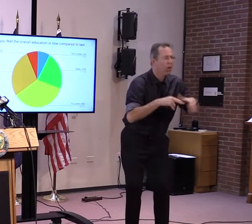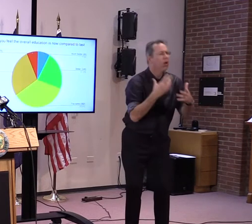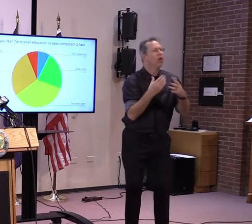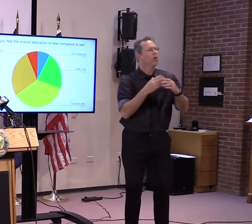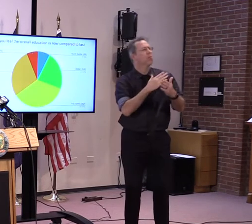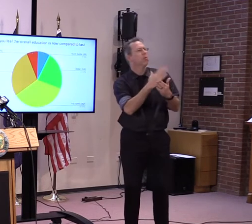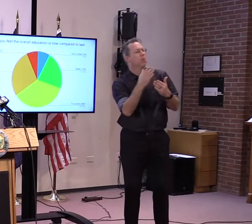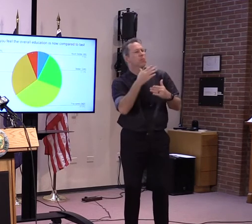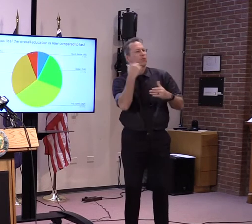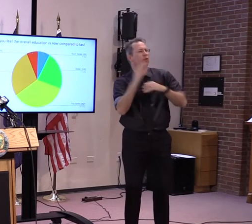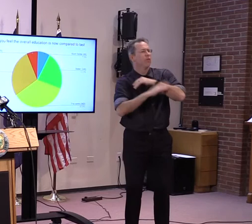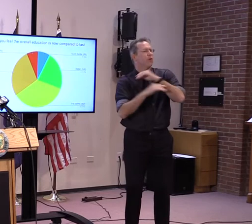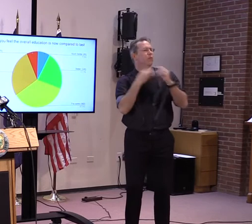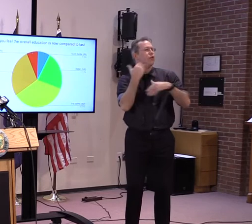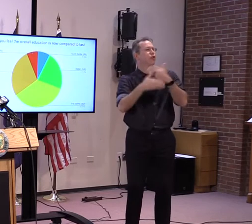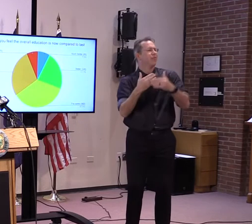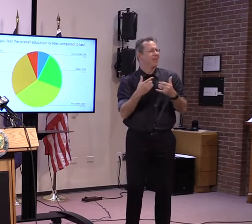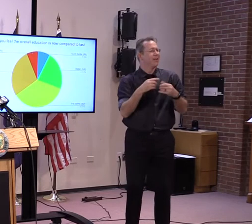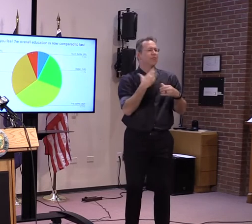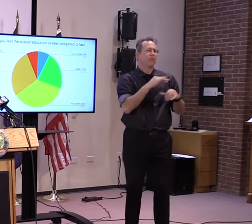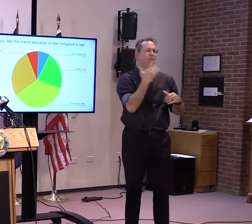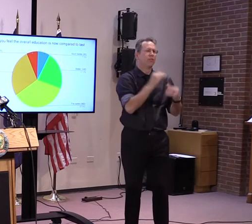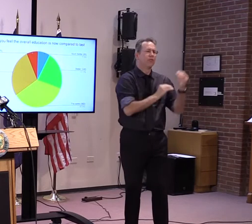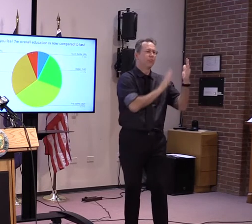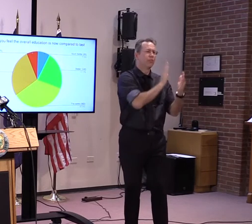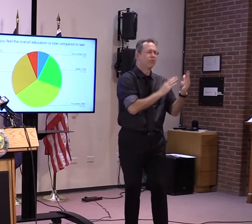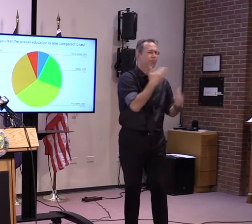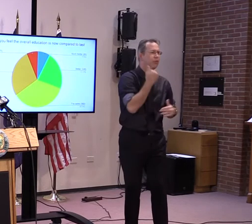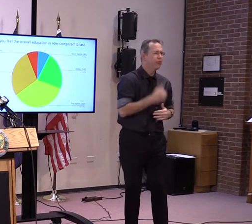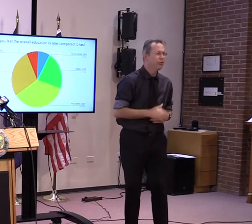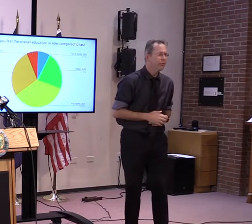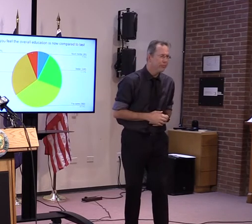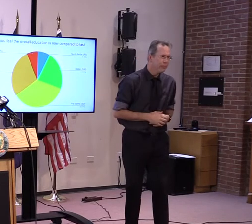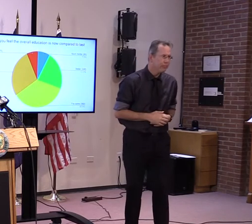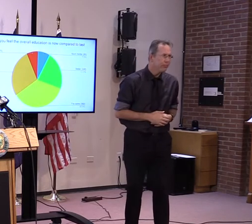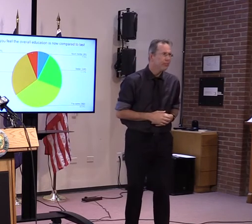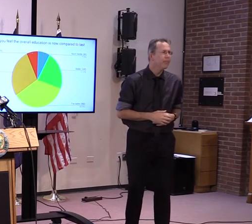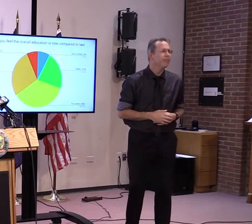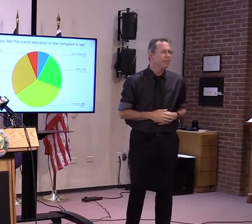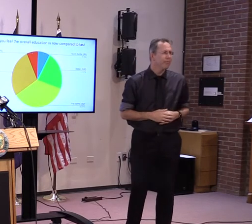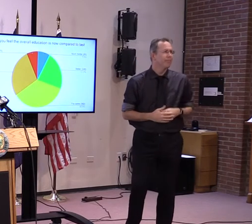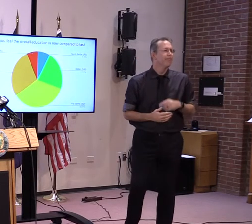So this slide is kind of adding on to what Christina just now said. Online